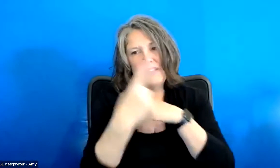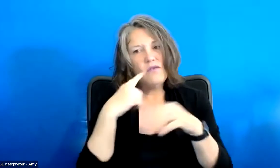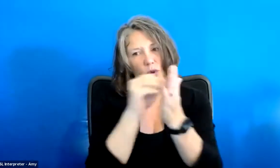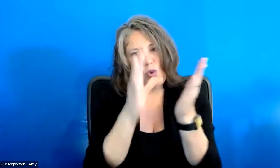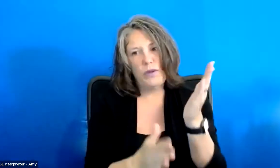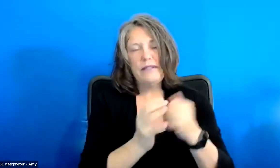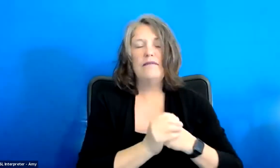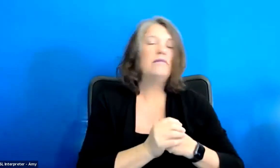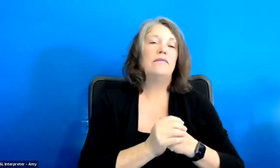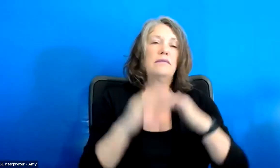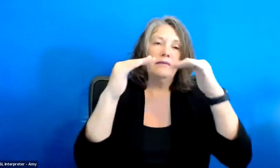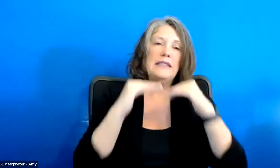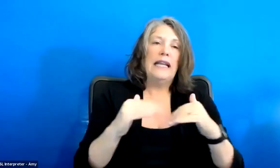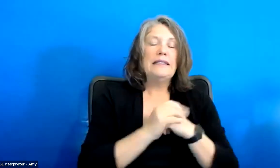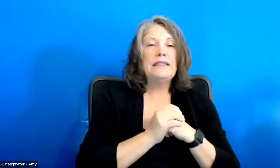Next,